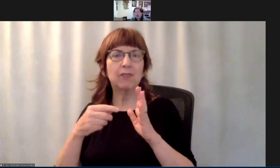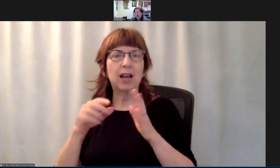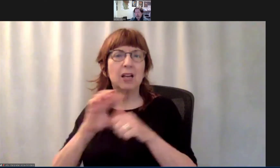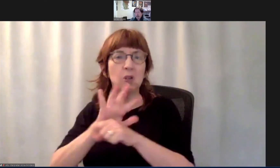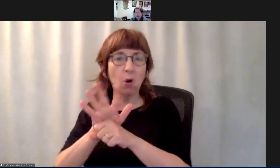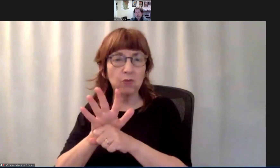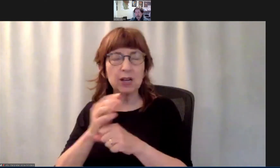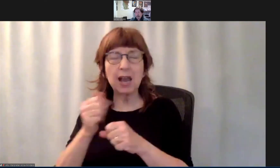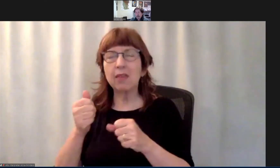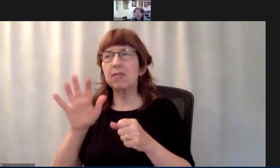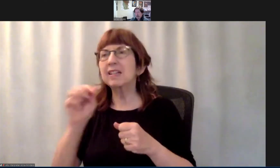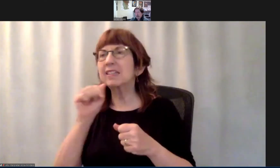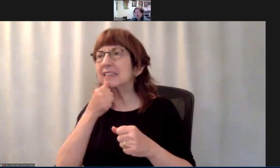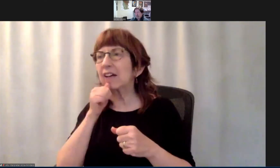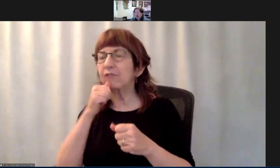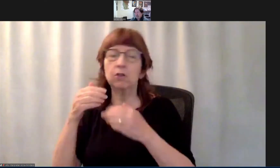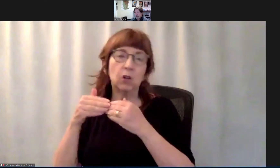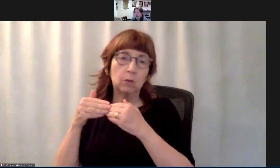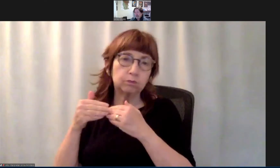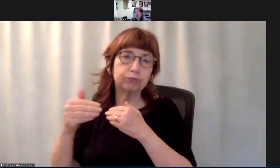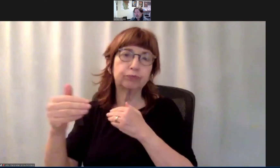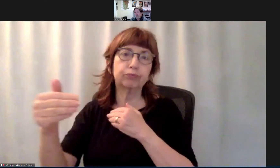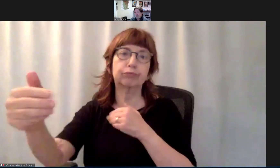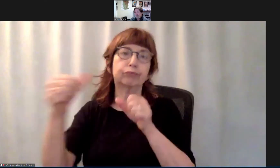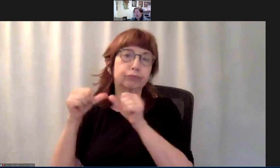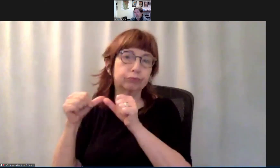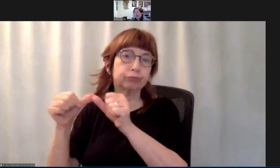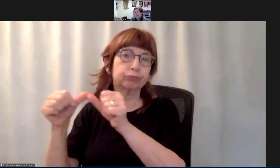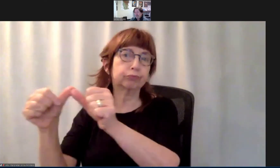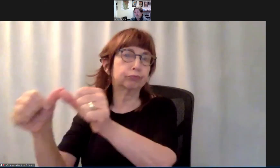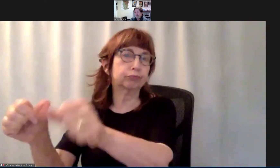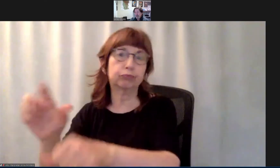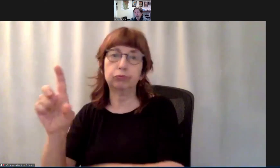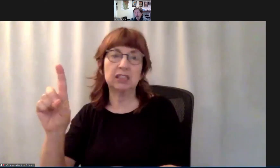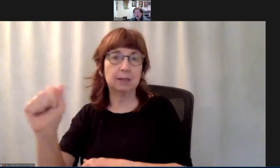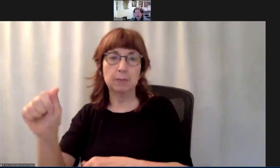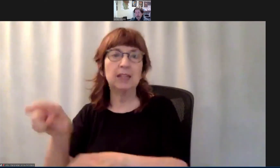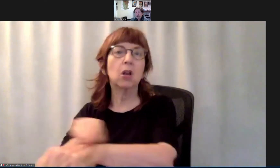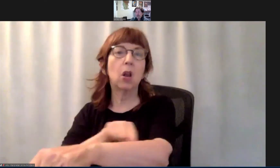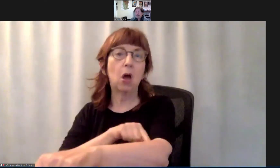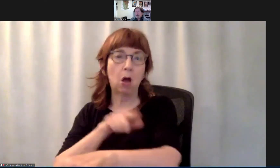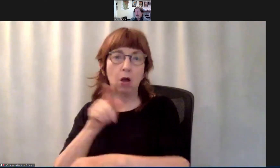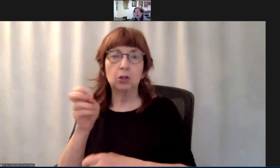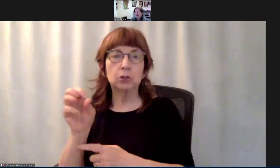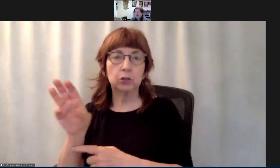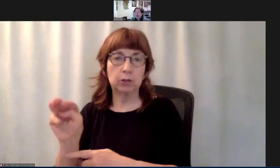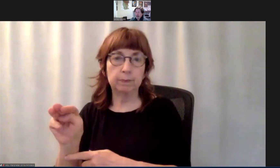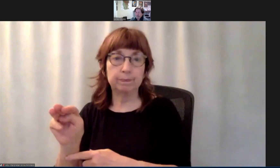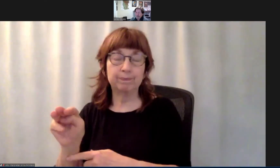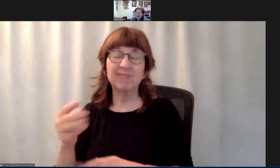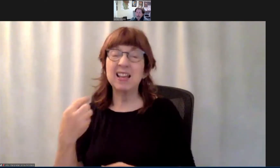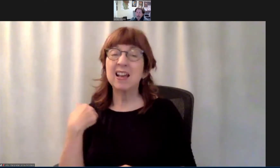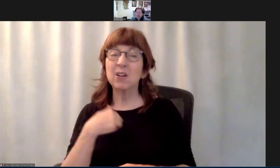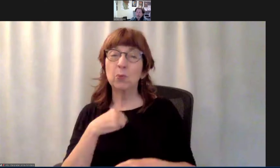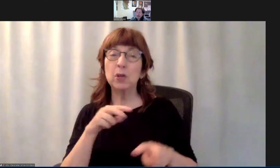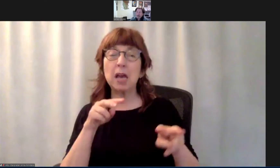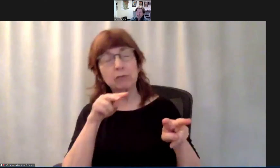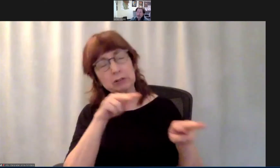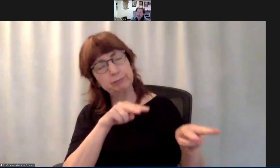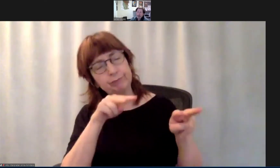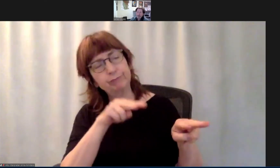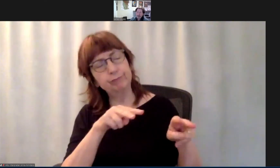disabilities that come from COVID. So we have monitored not only the efficacy